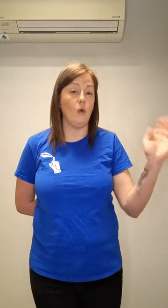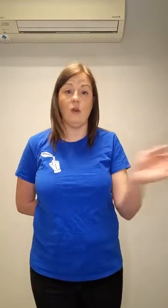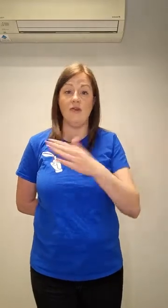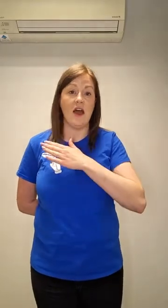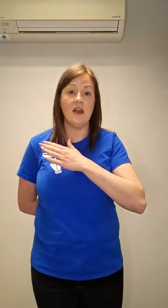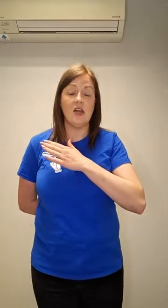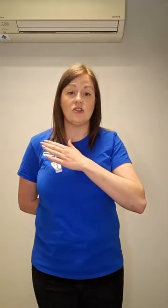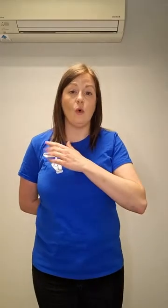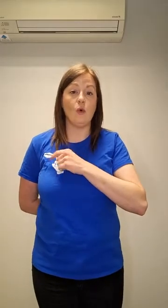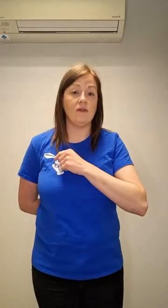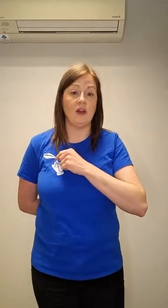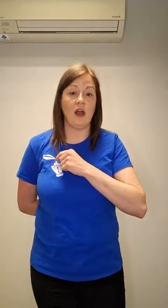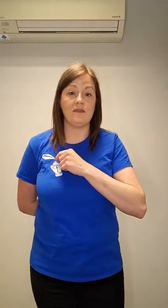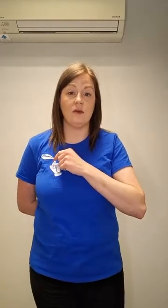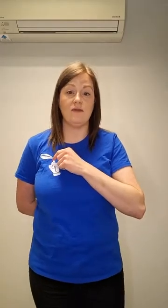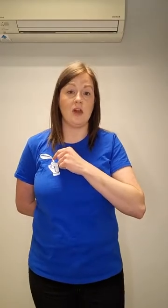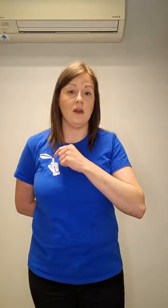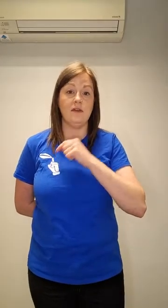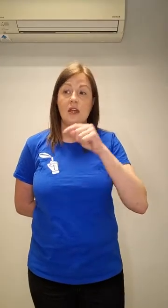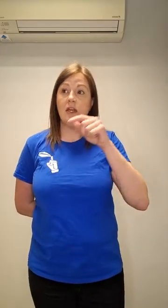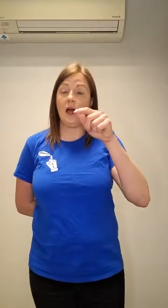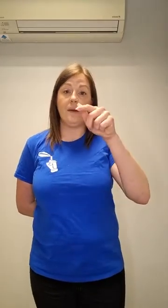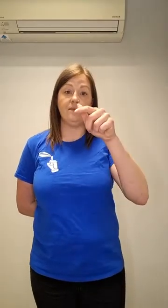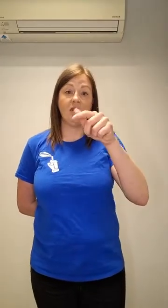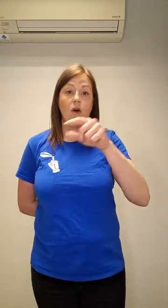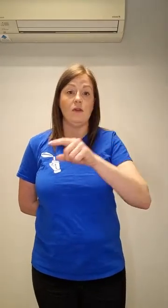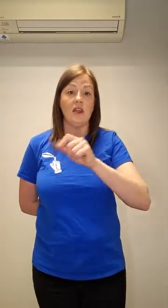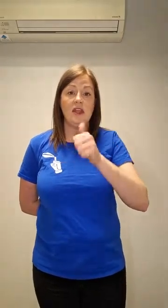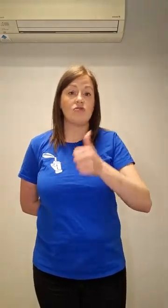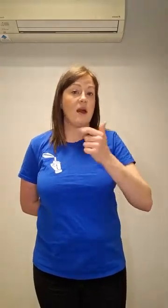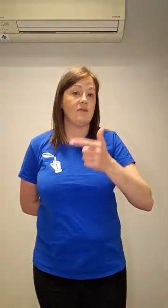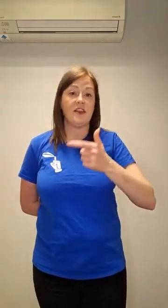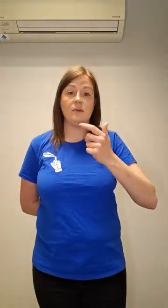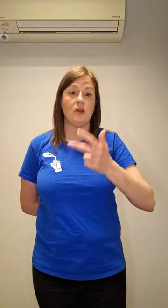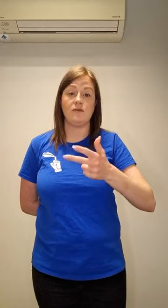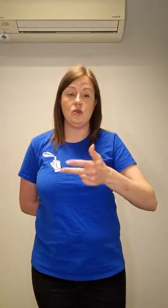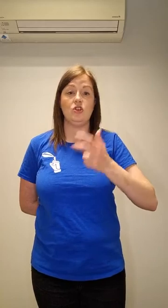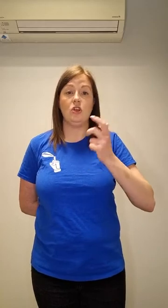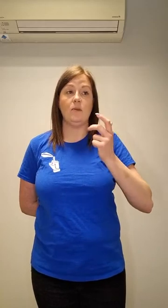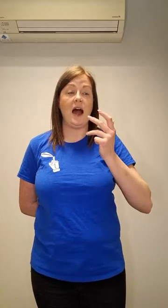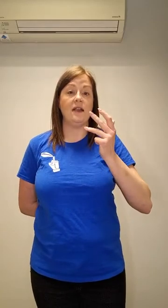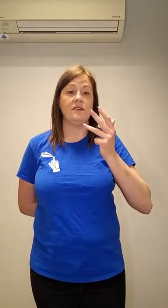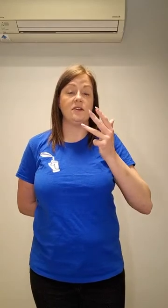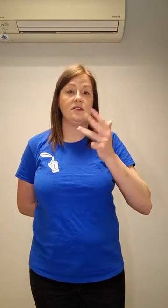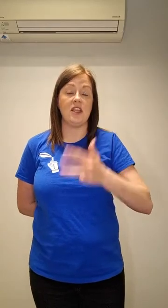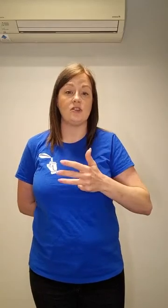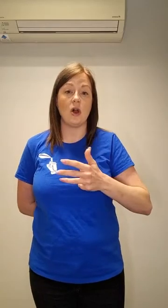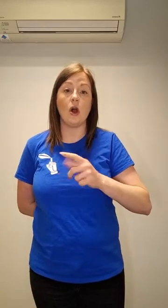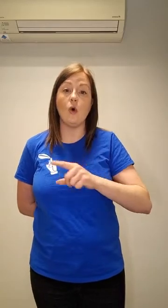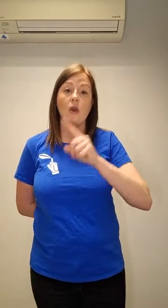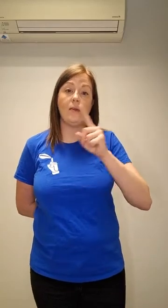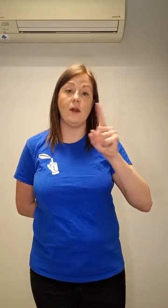all on there. So all of the lives that we've done on Instagram, Facebook, YouTube and TikTok are all uploaded